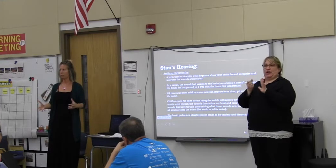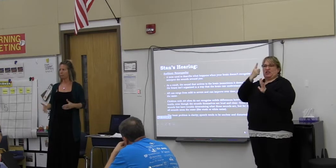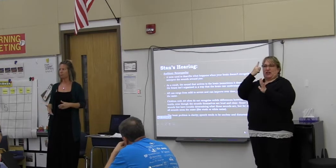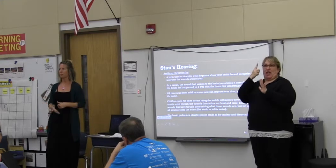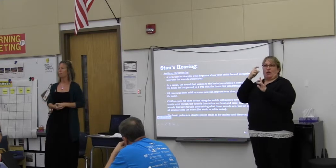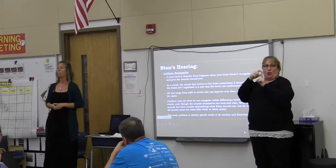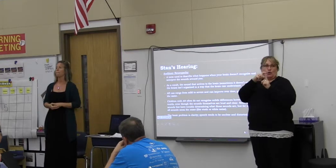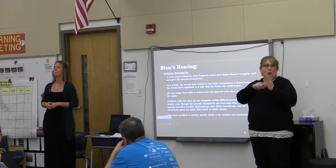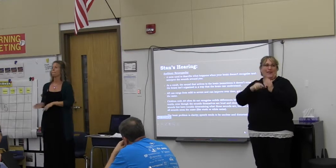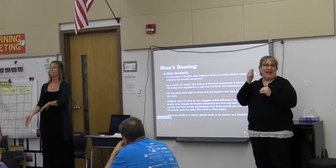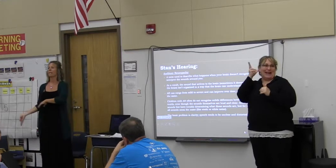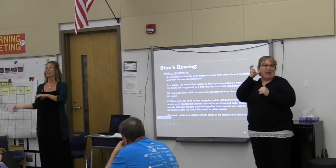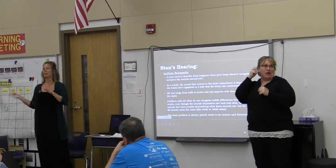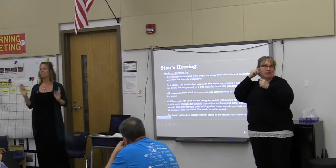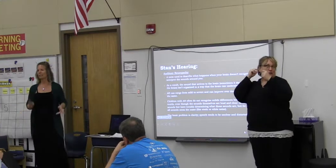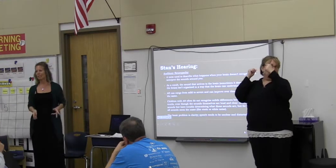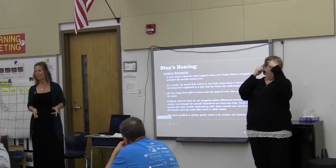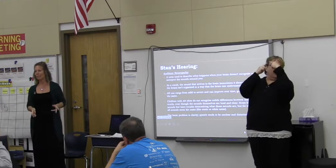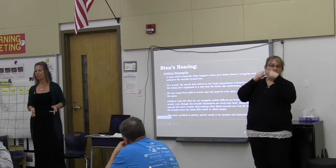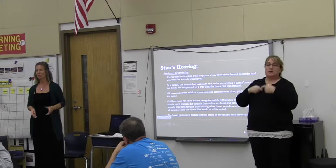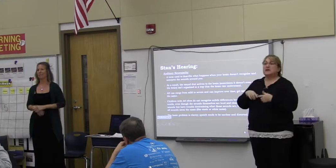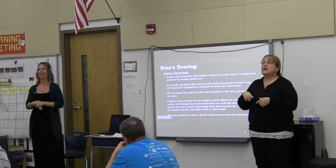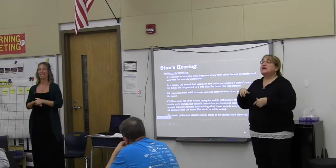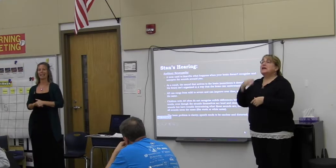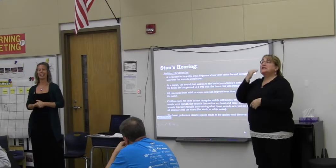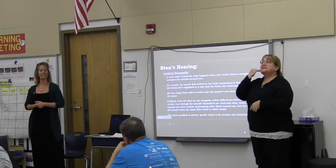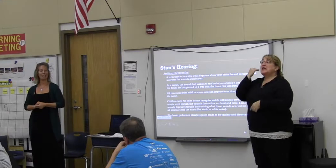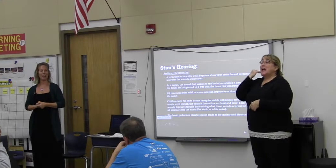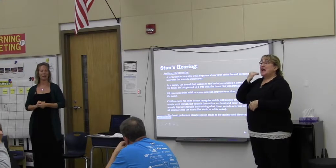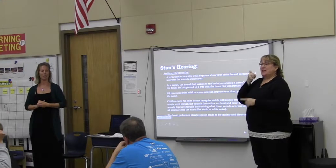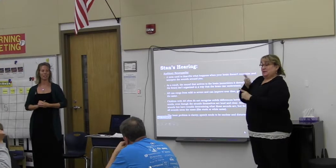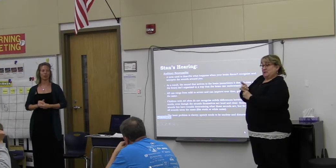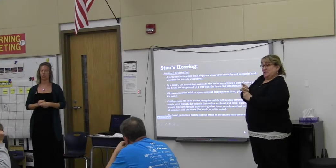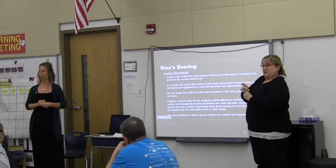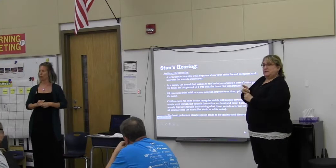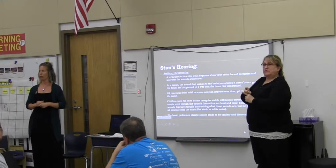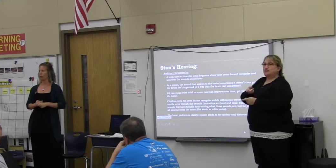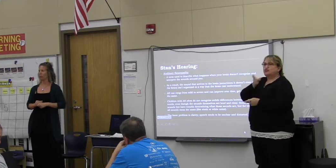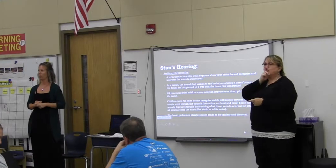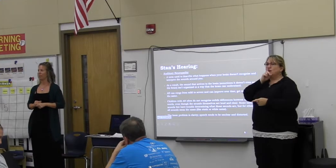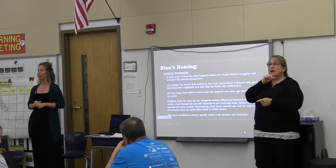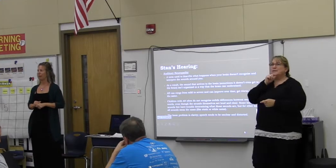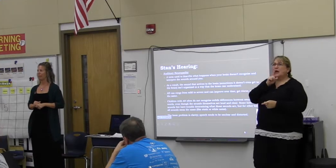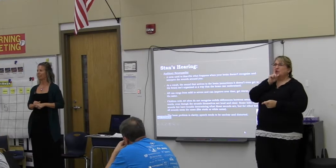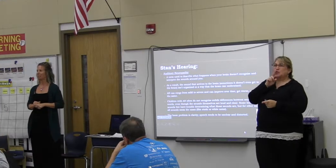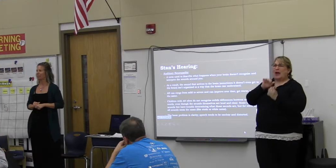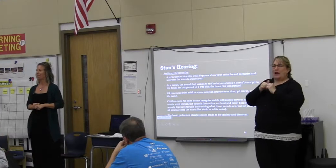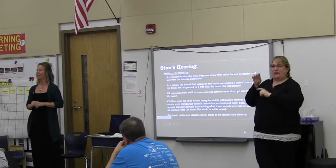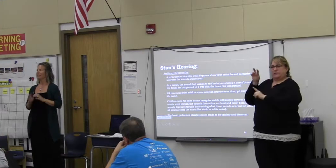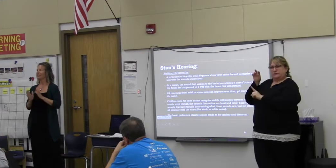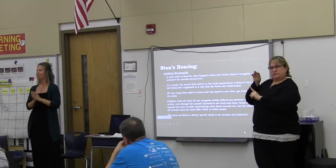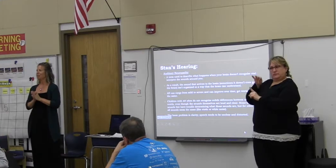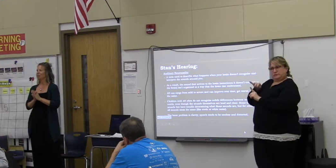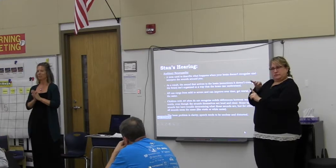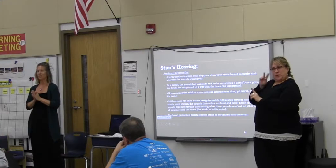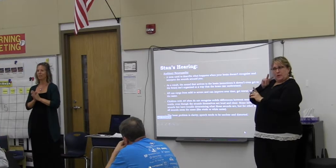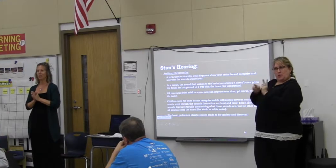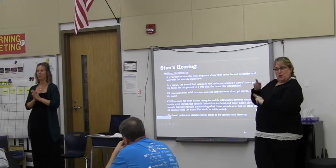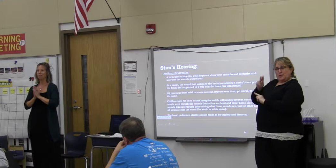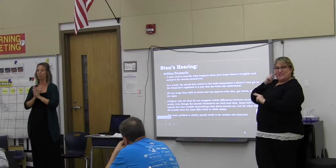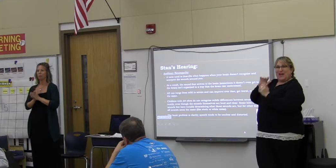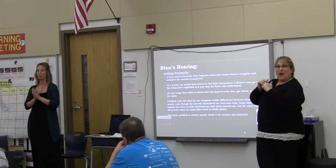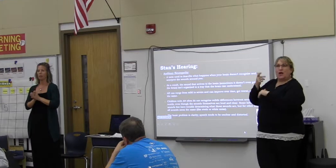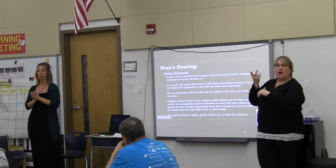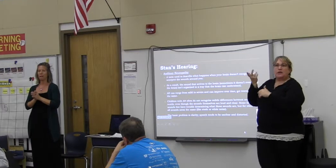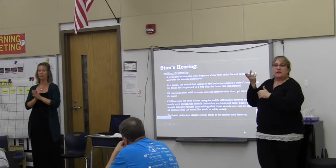hearing. Now with Stan specifically, I can't tell you how I've seen auditory neuropathy really impact him. He uses his